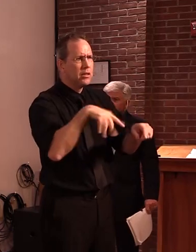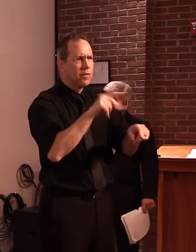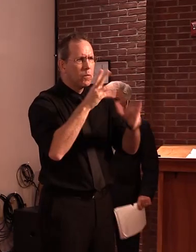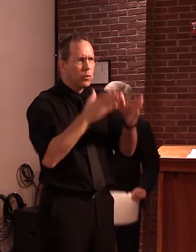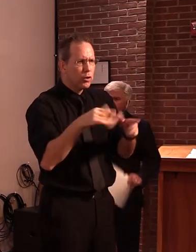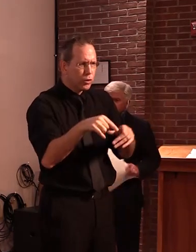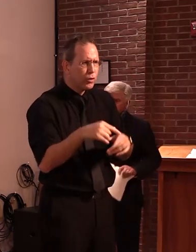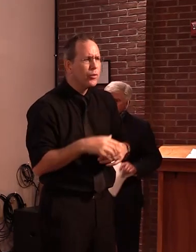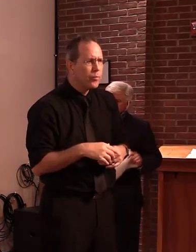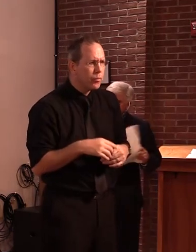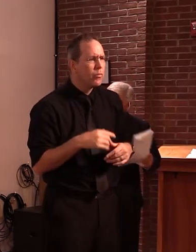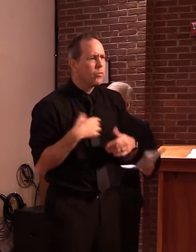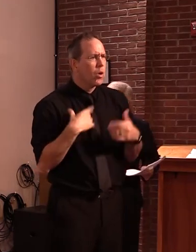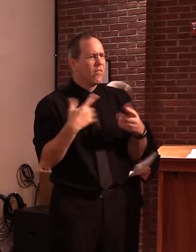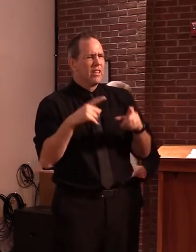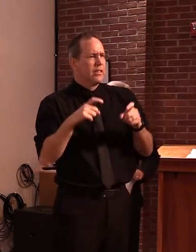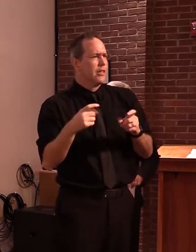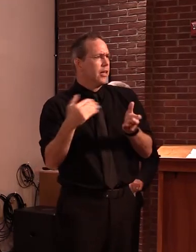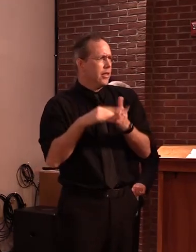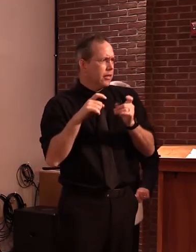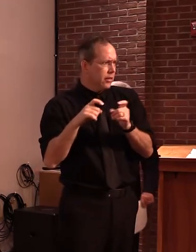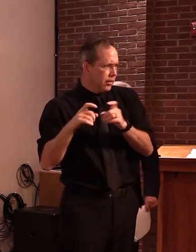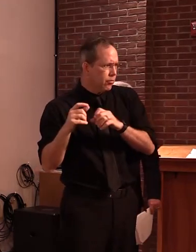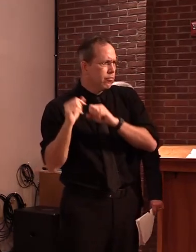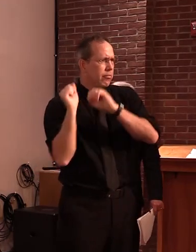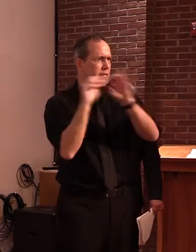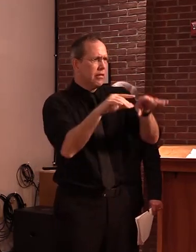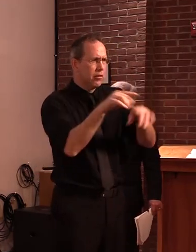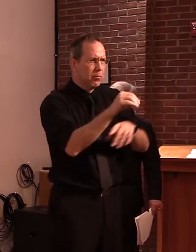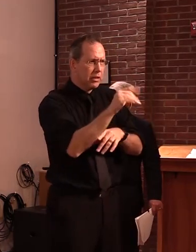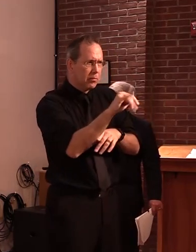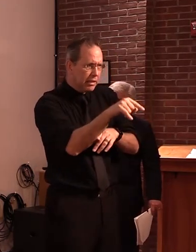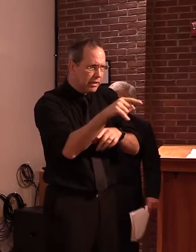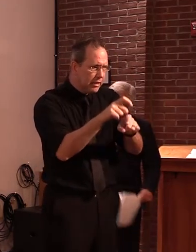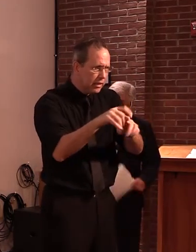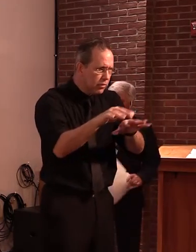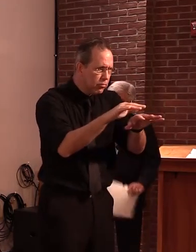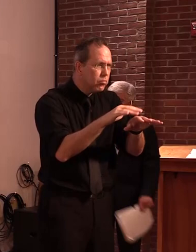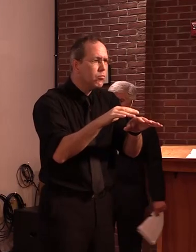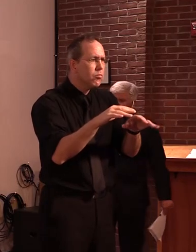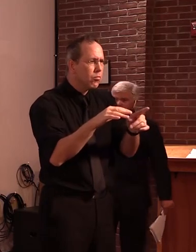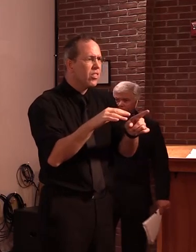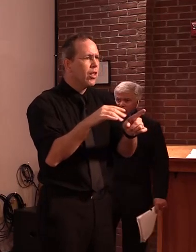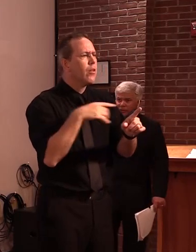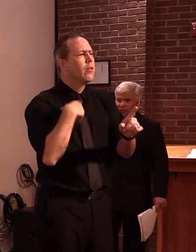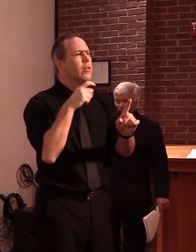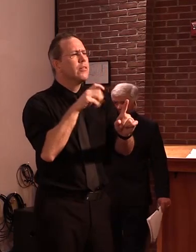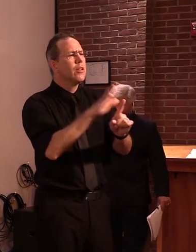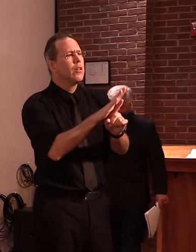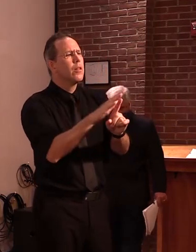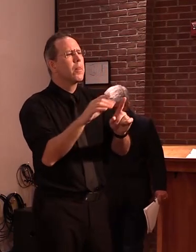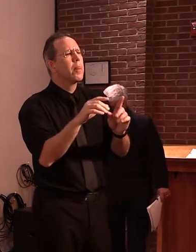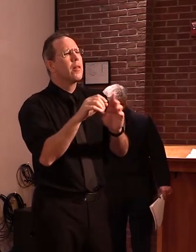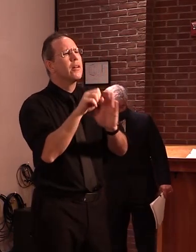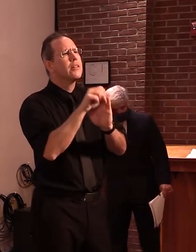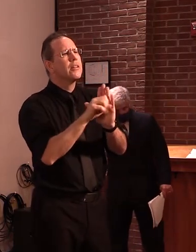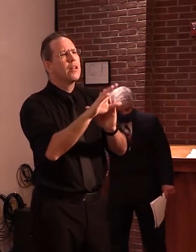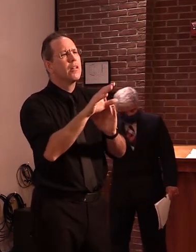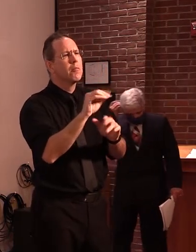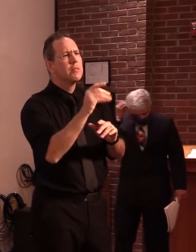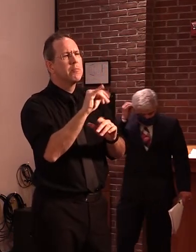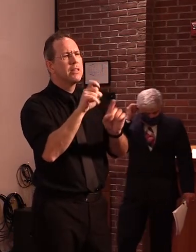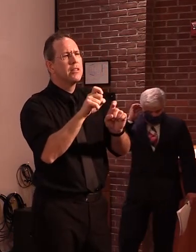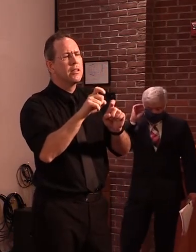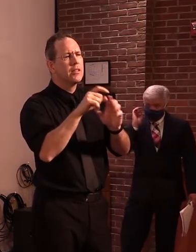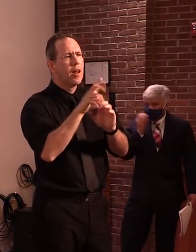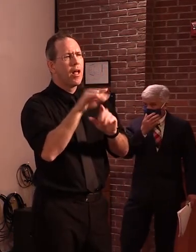will be finished today. It will be sent to the state lab in Jackson, Mississippi. So, Lisa, I don't know if you heard that or